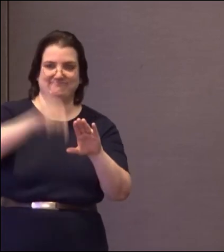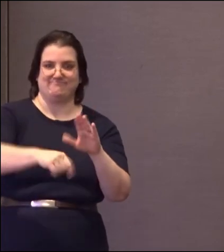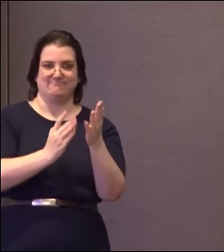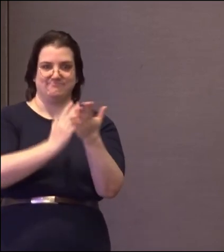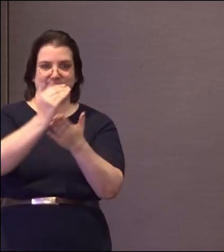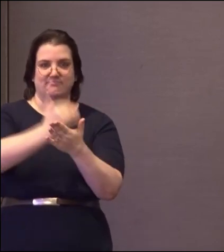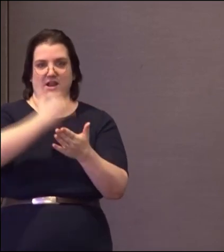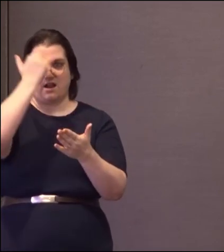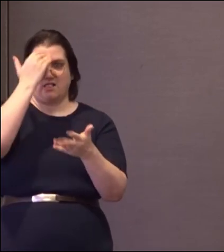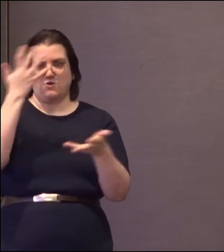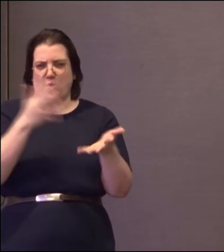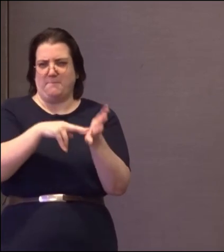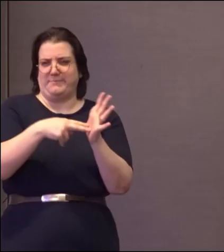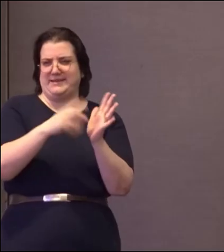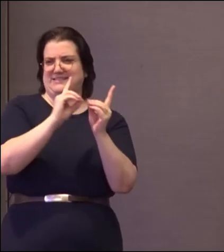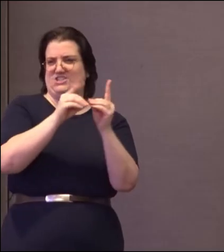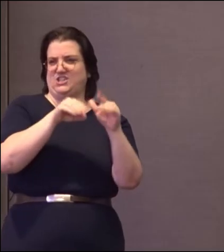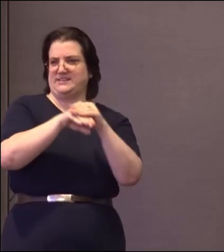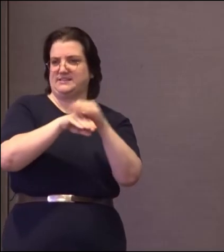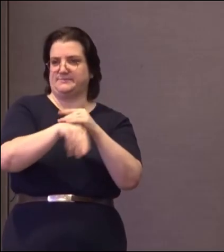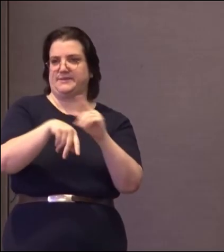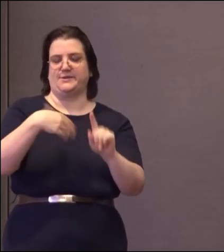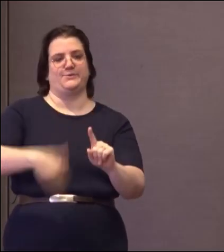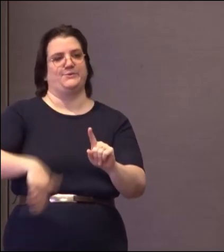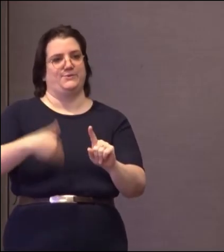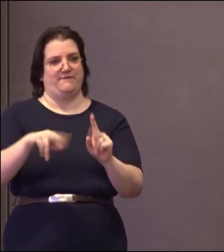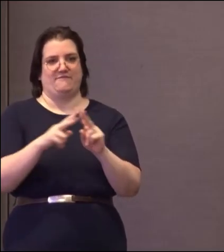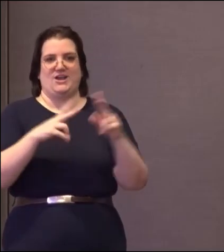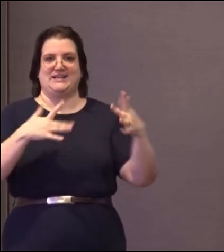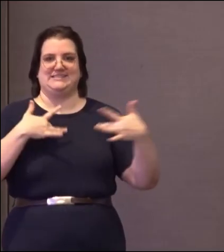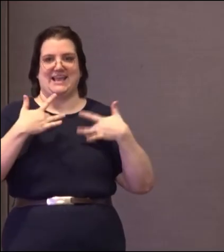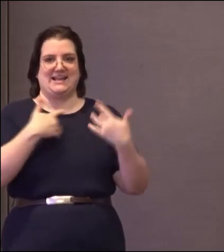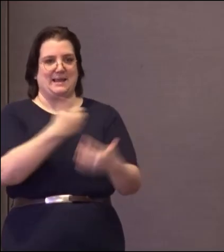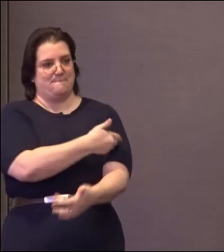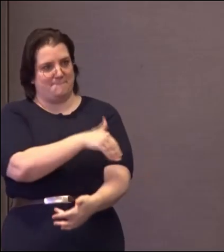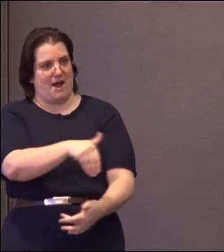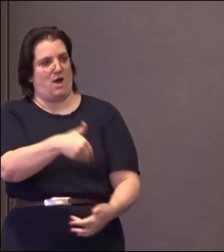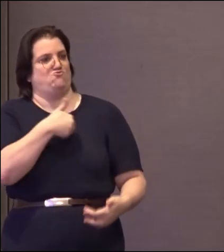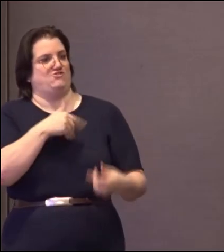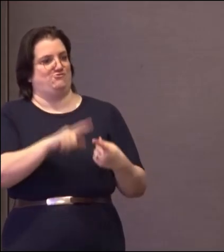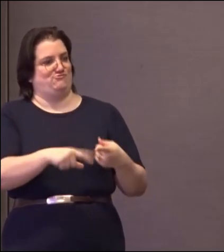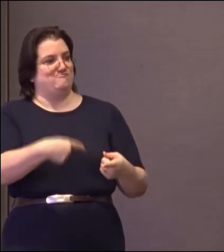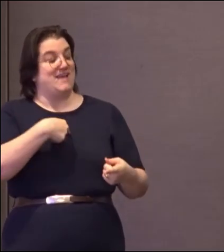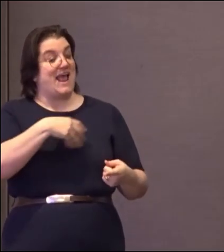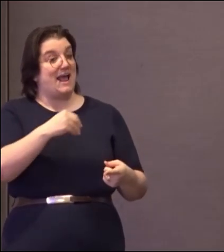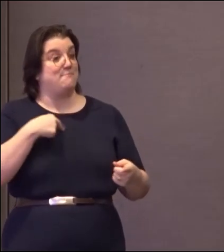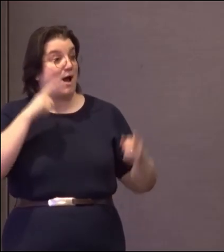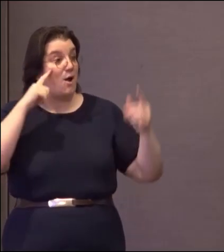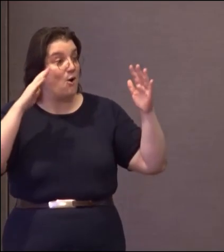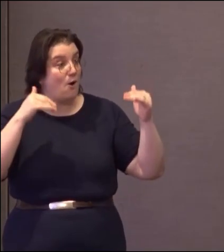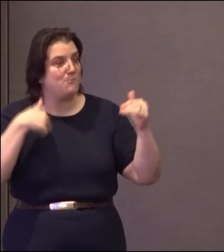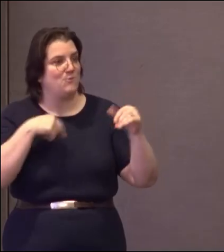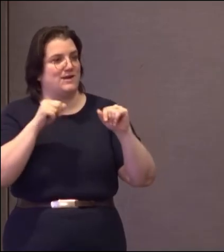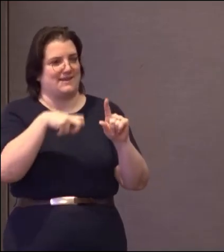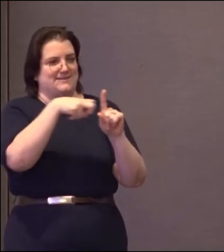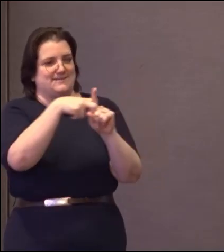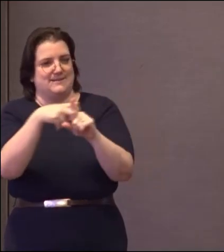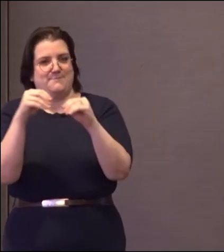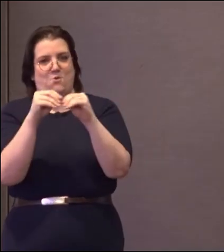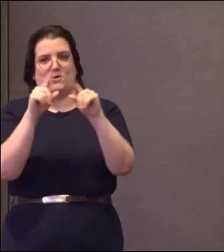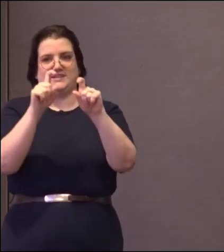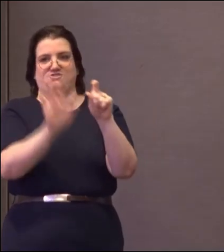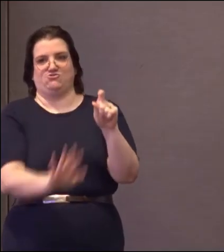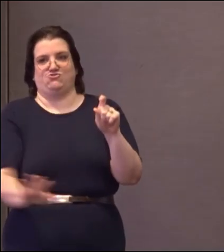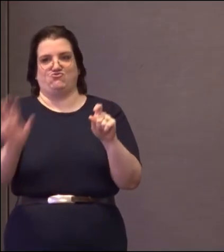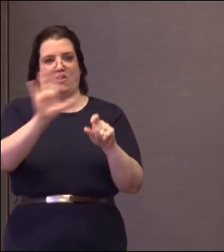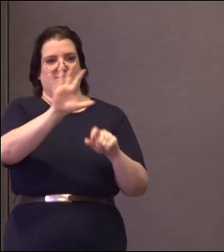what is digital accessibility, is very exciting and empowering to me. And my hope is that we can get more testers across the